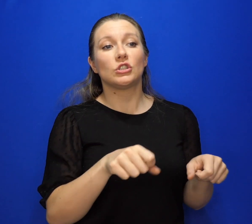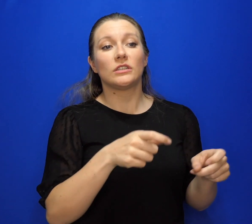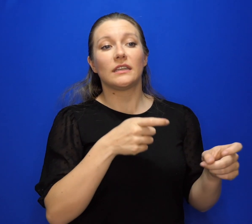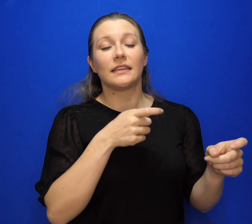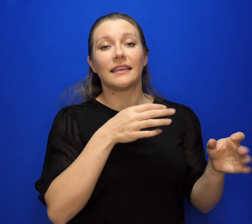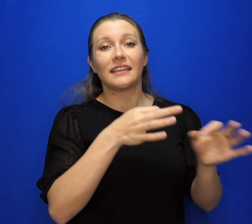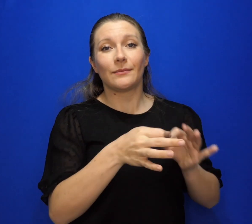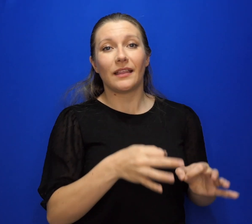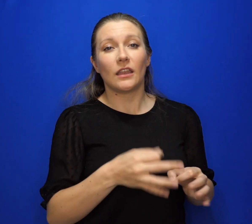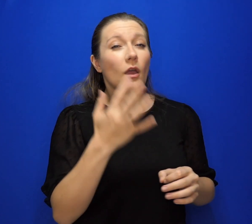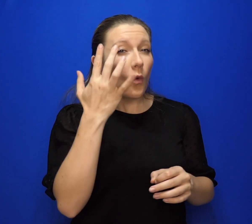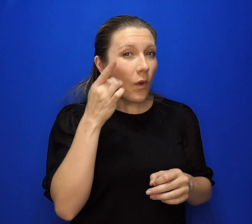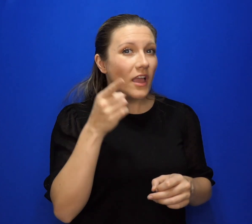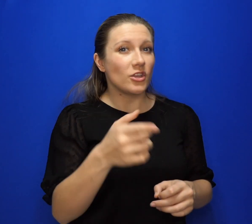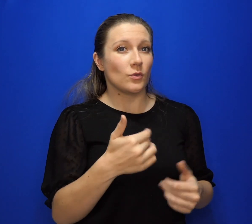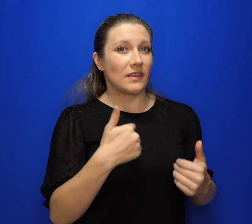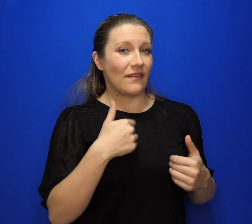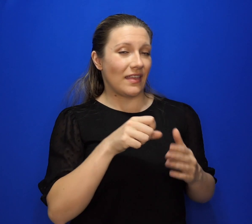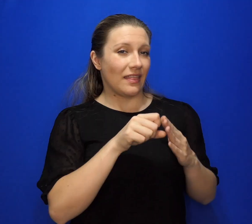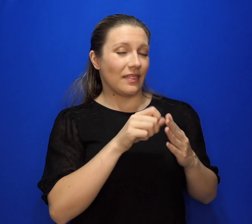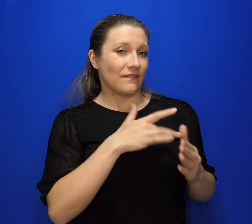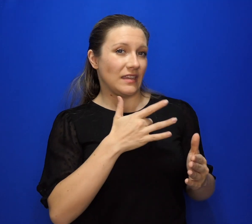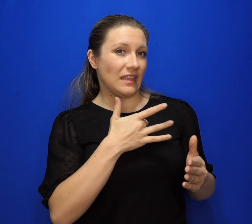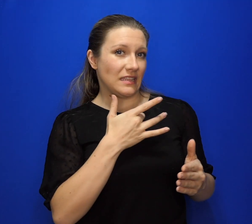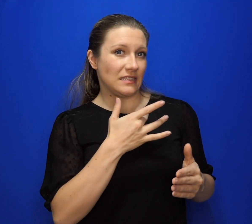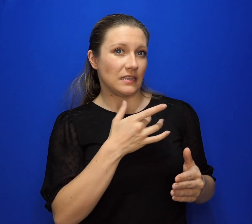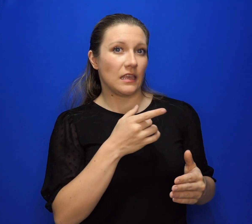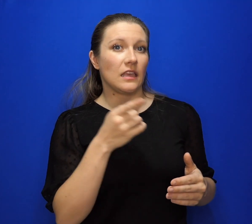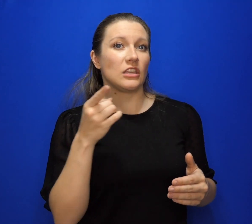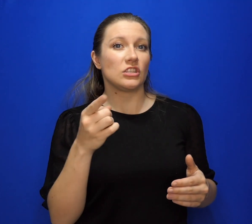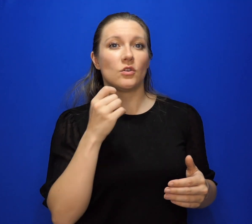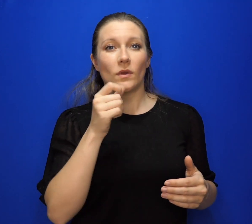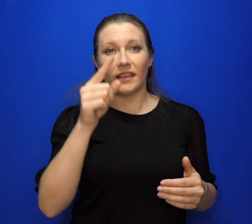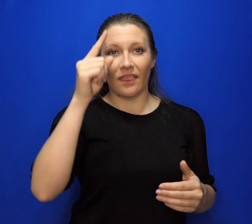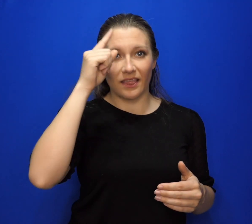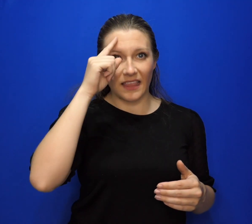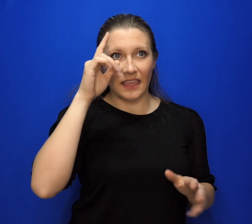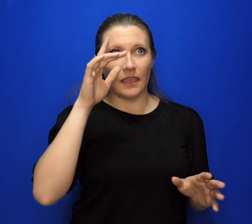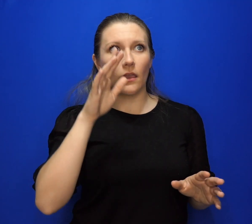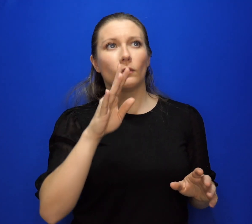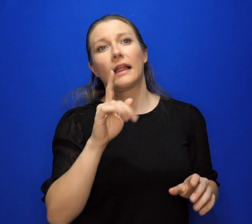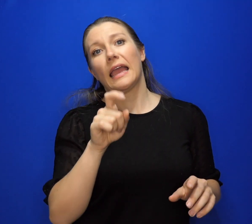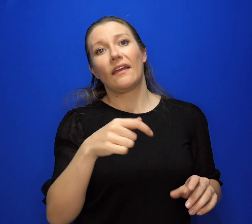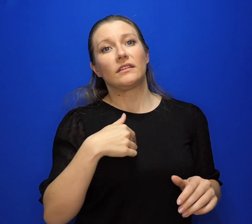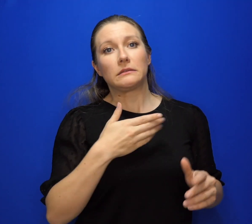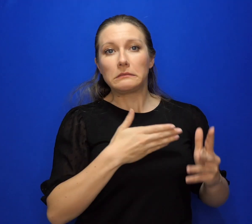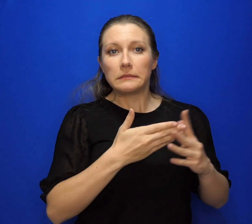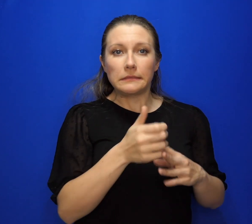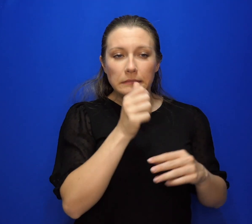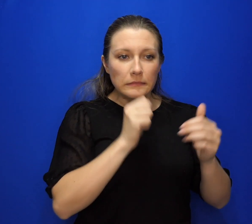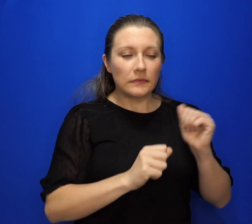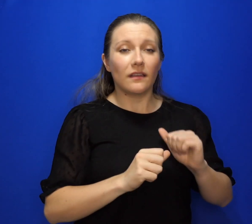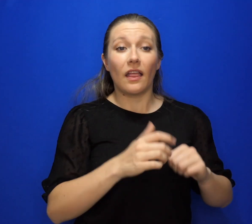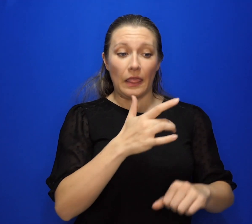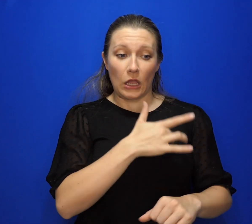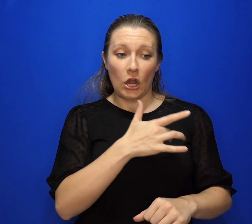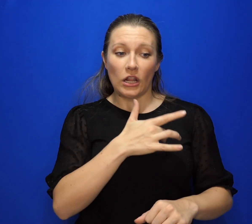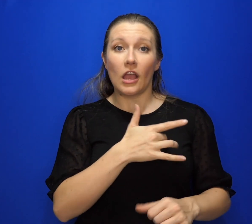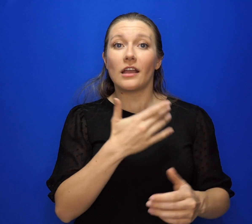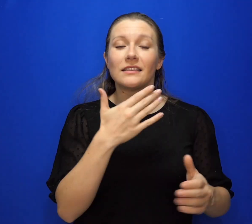through this. The cardiologist did a good job of explaining that to her and saying, these are some of the things that you're going to go through until the